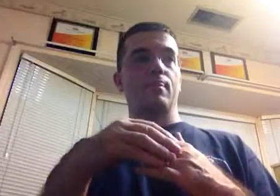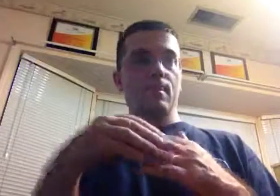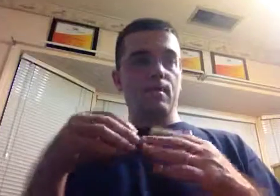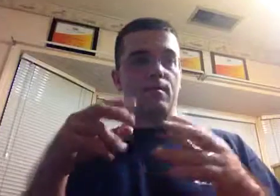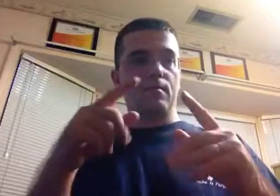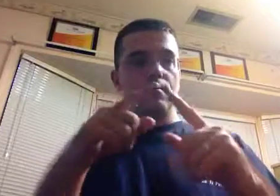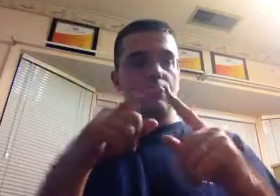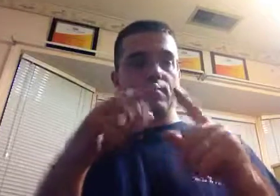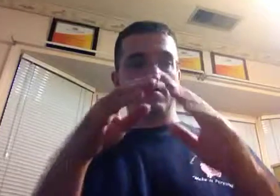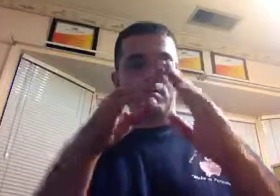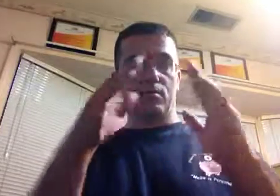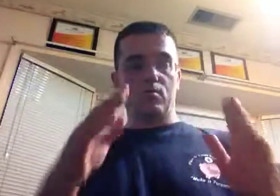what are your career plans?